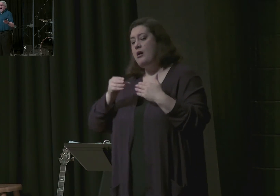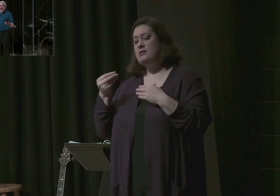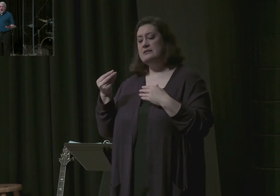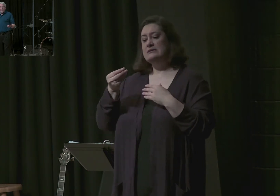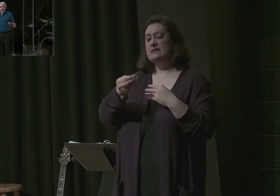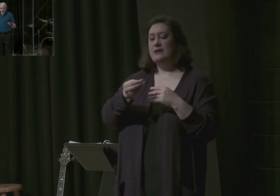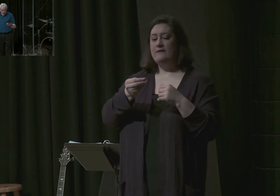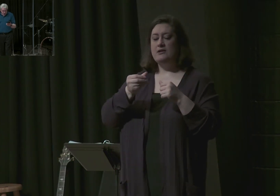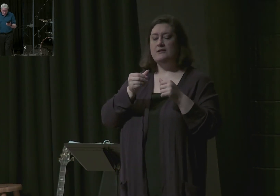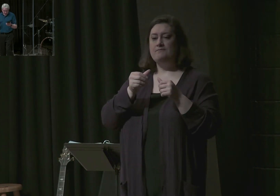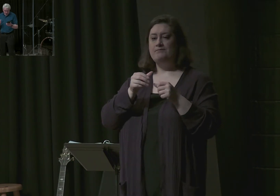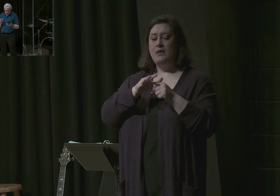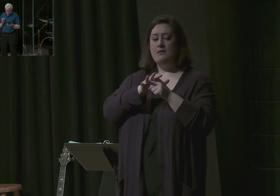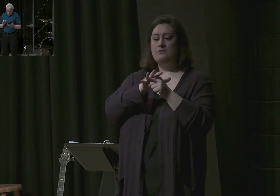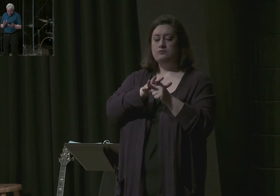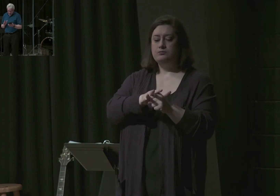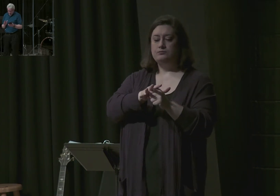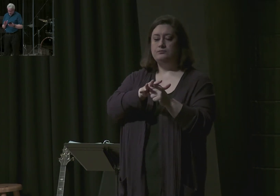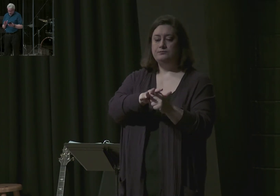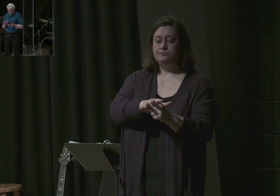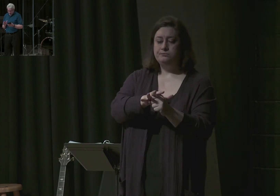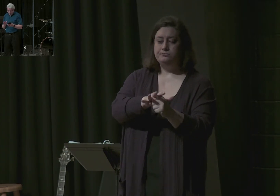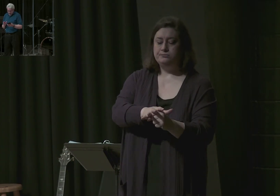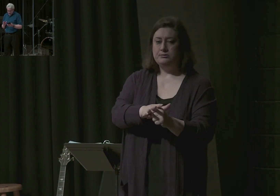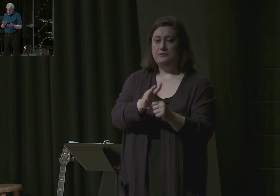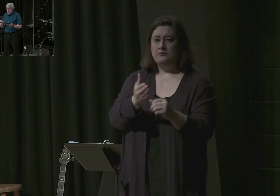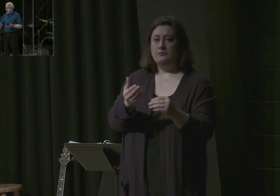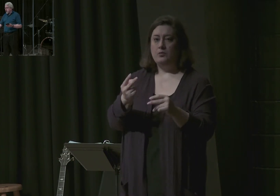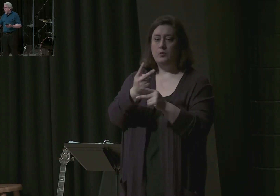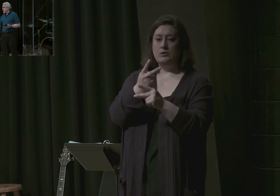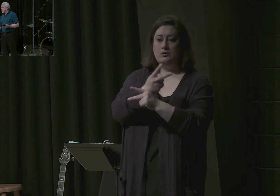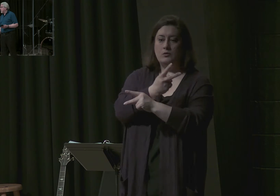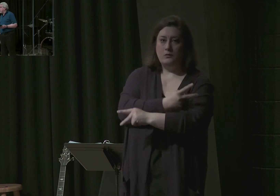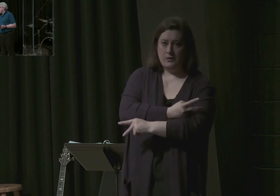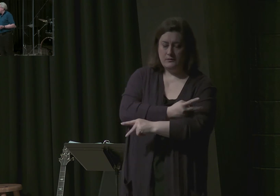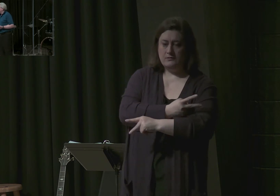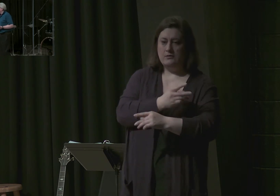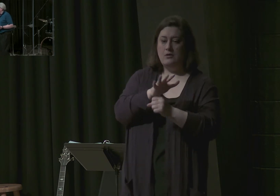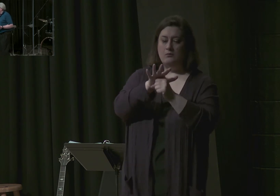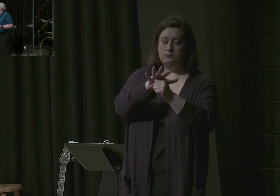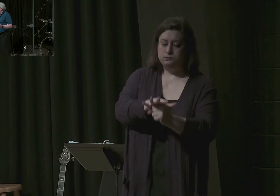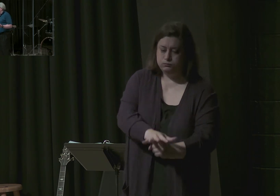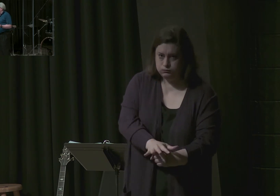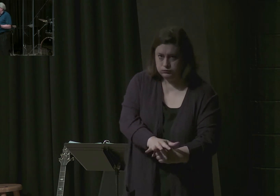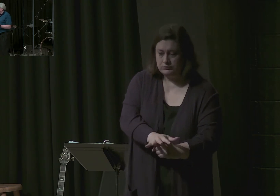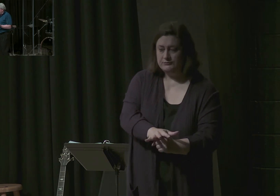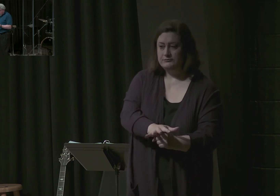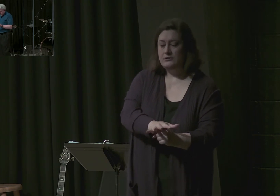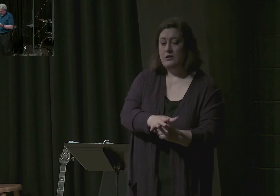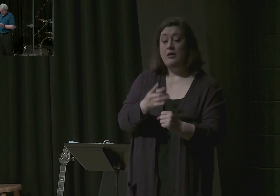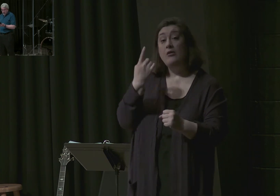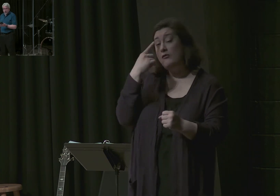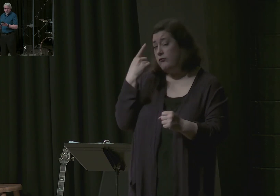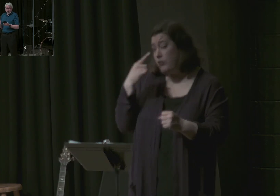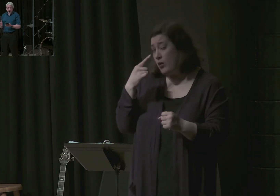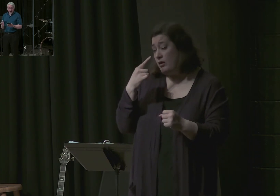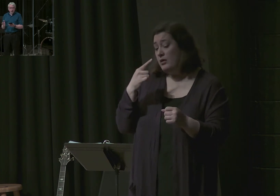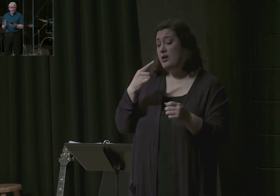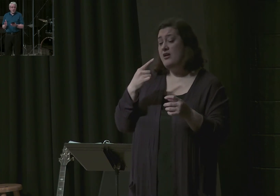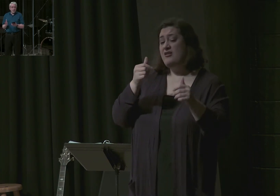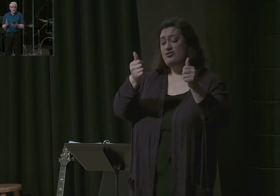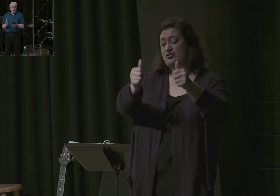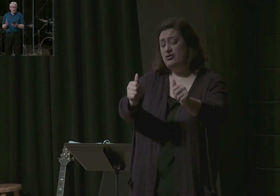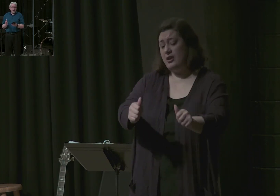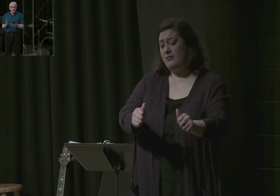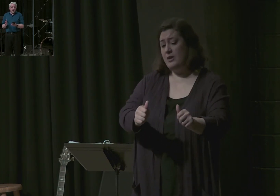bringing ever-increasing pressure to shatter and to shape